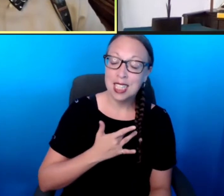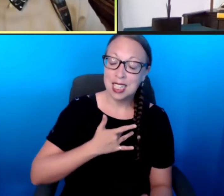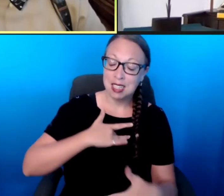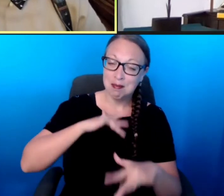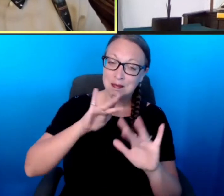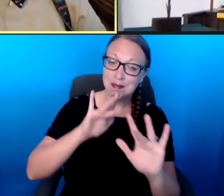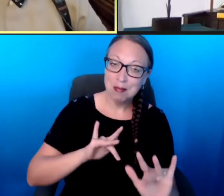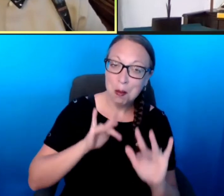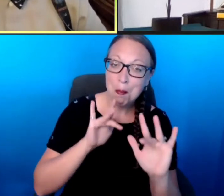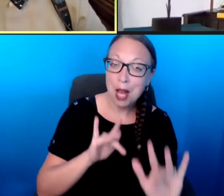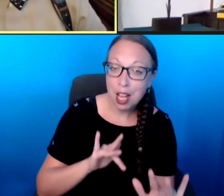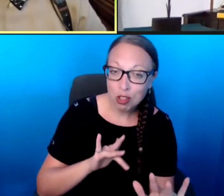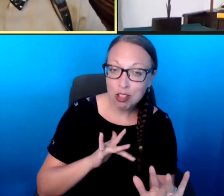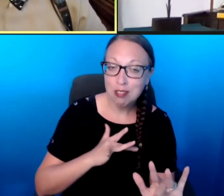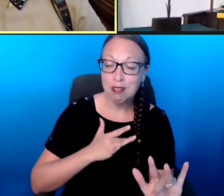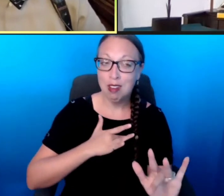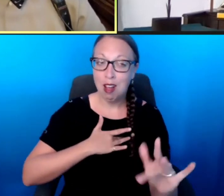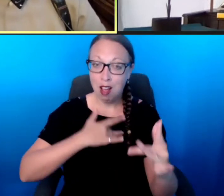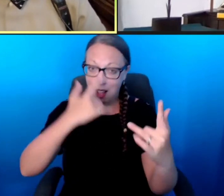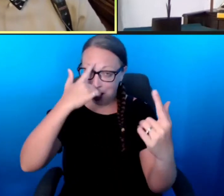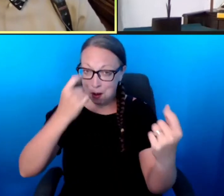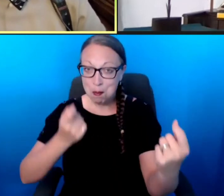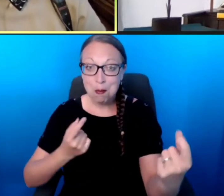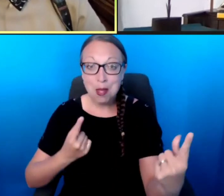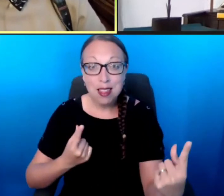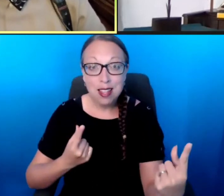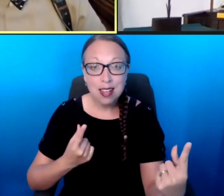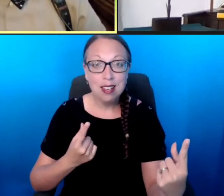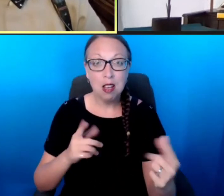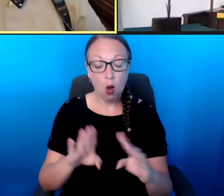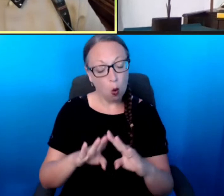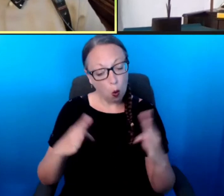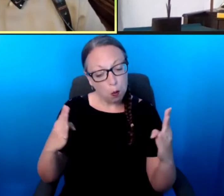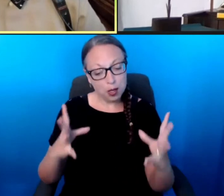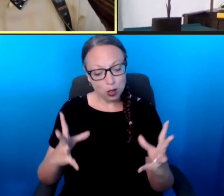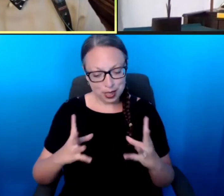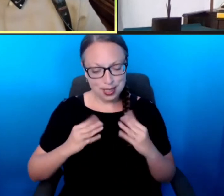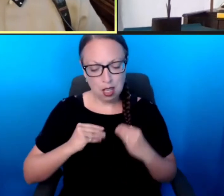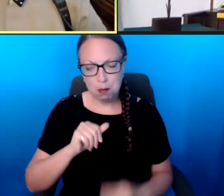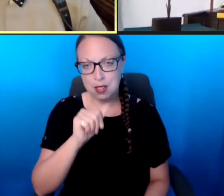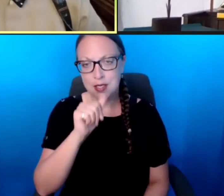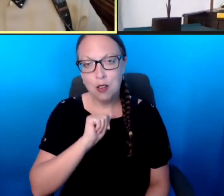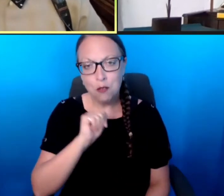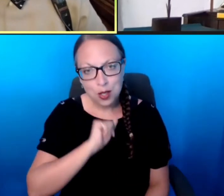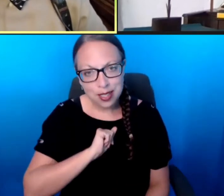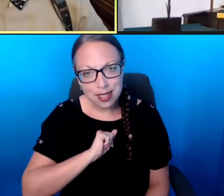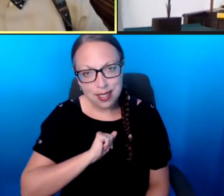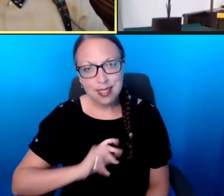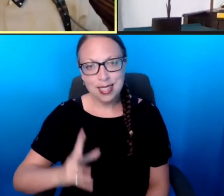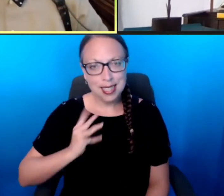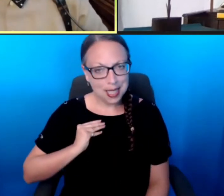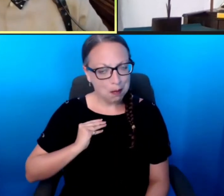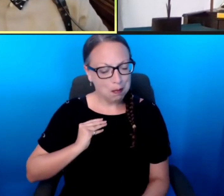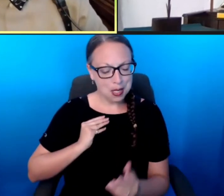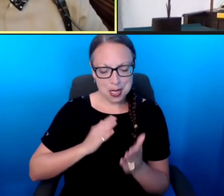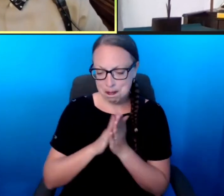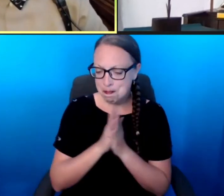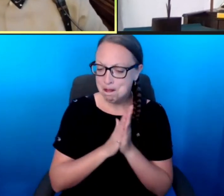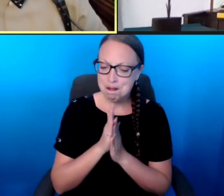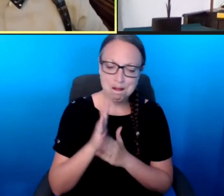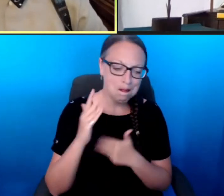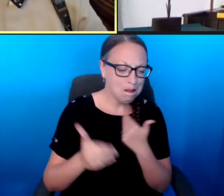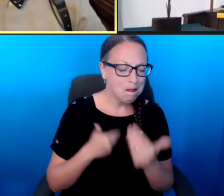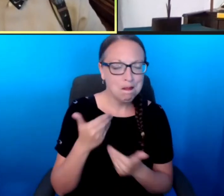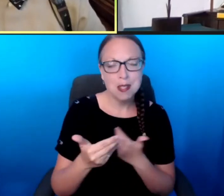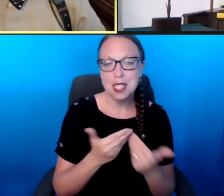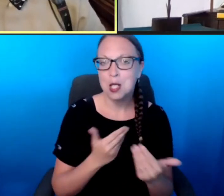compassion, openness to life's suffering, and acceptance and courage.